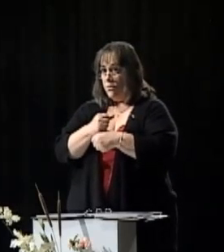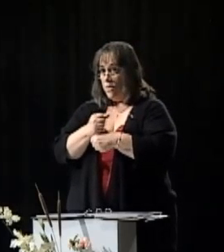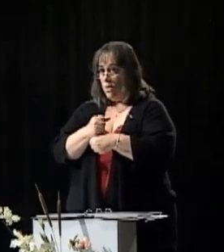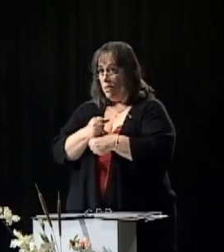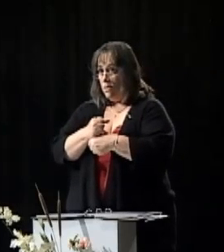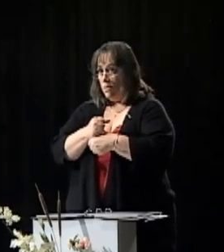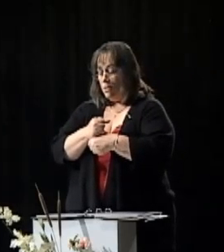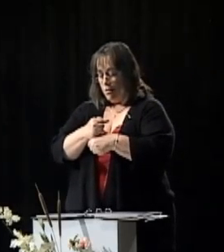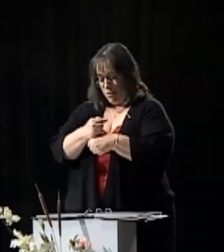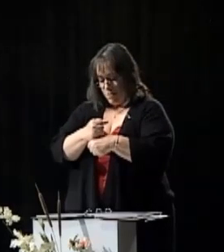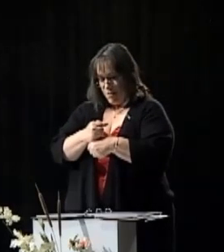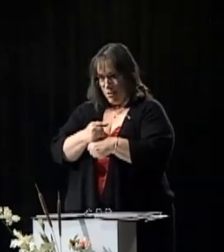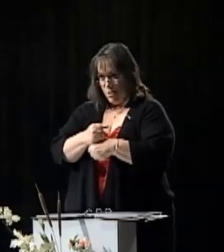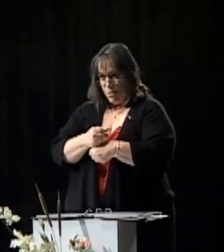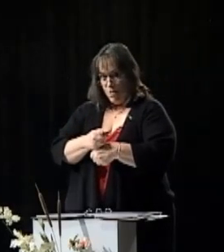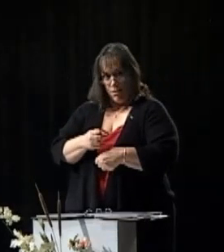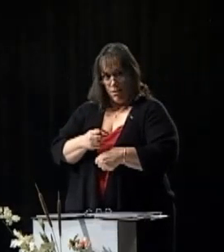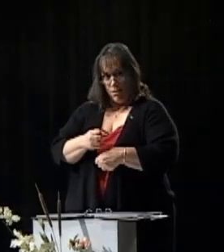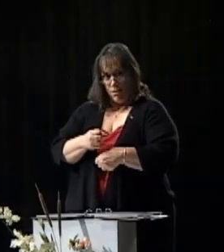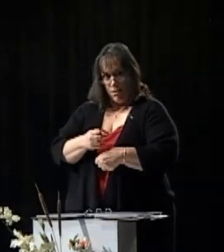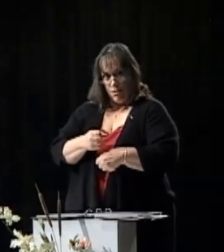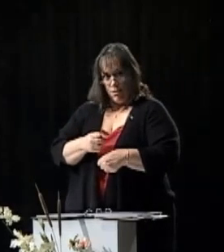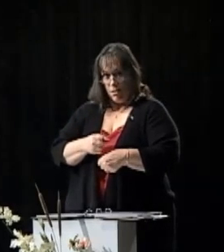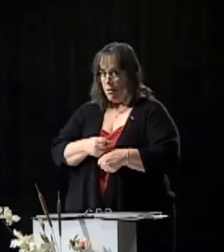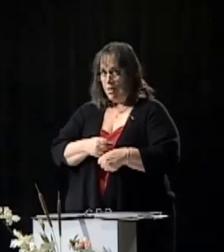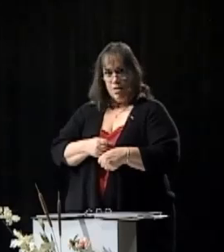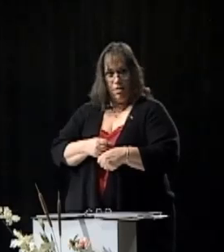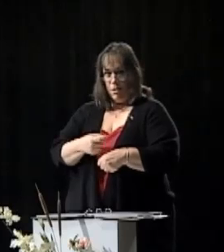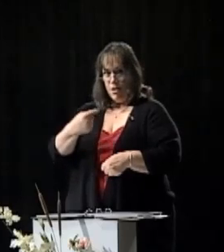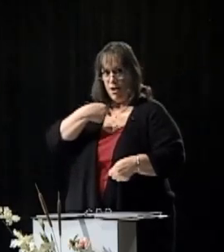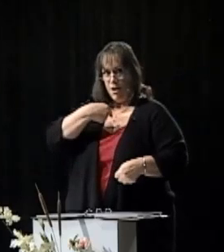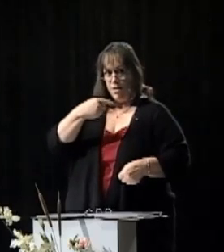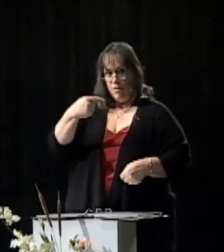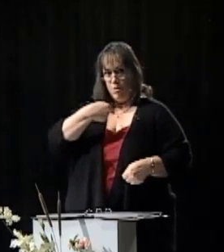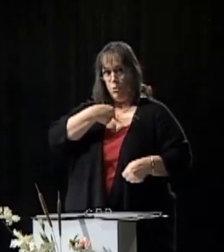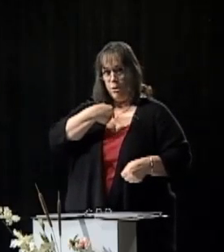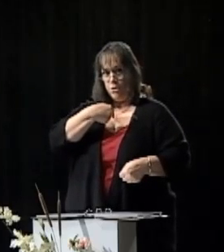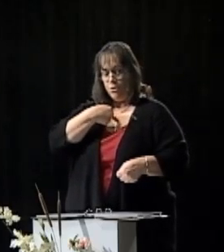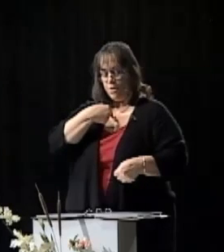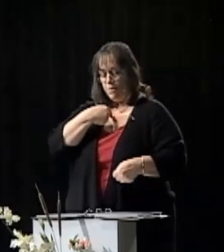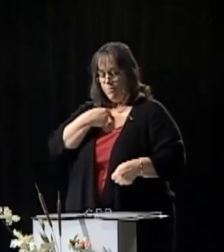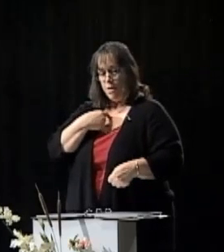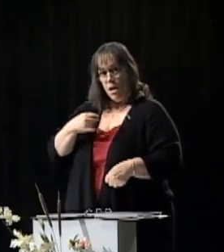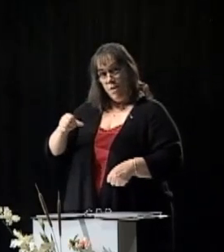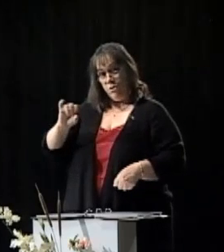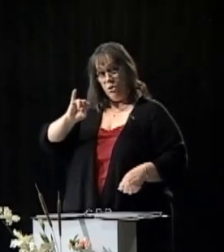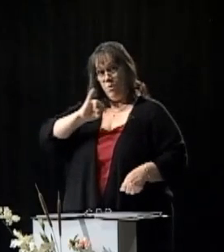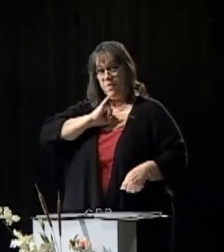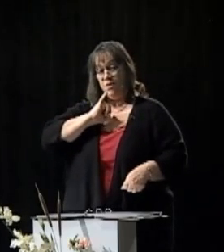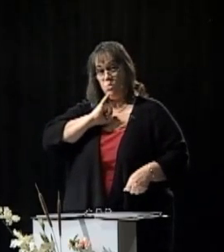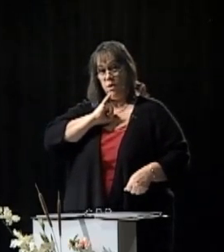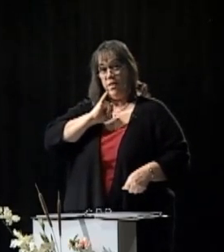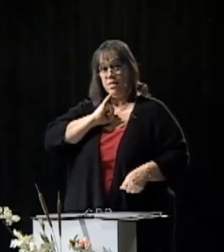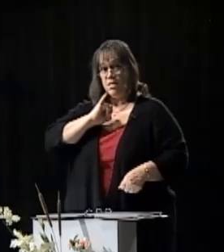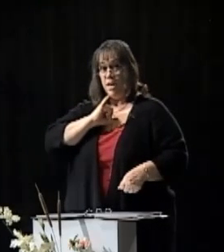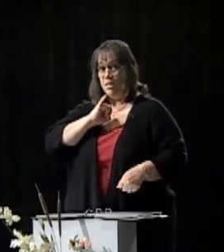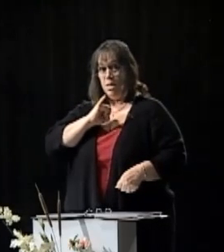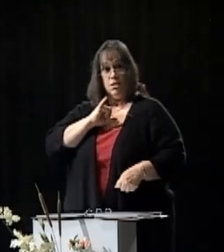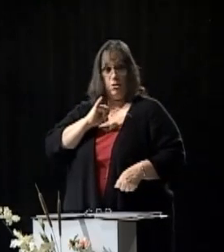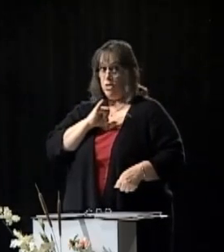coffee. What's I? Is it just the I? I. You point to yourself. If you do it this way, that's signed English, and that's